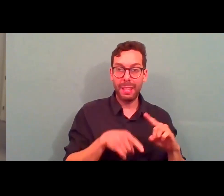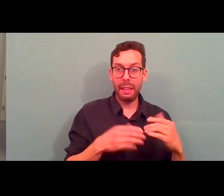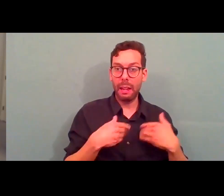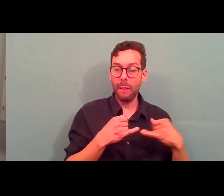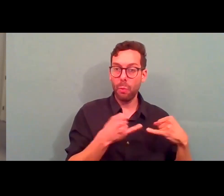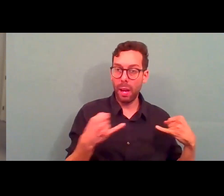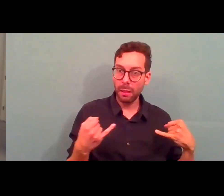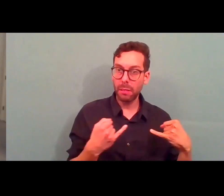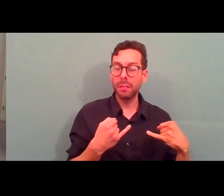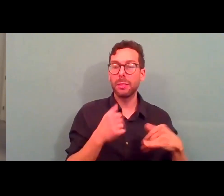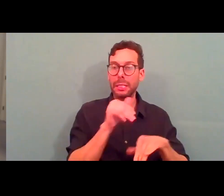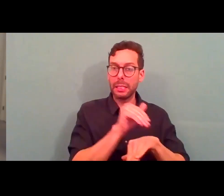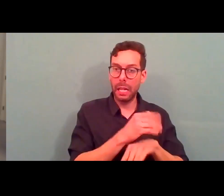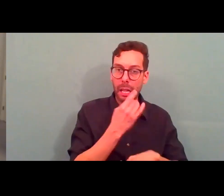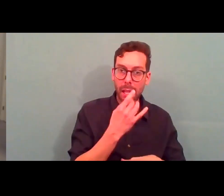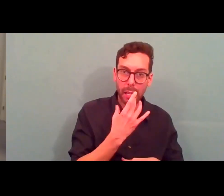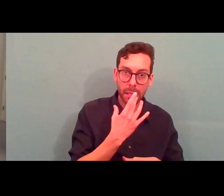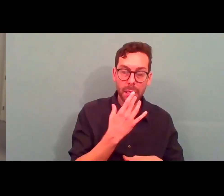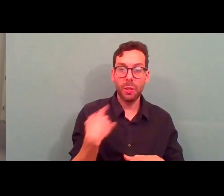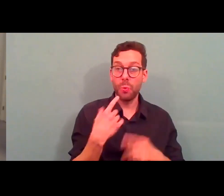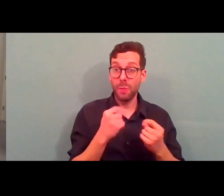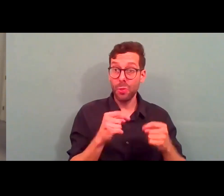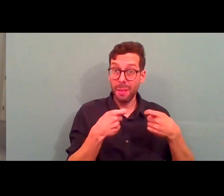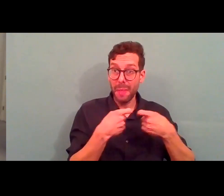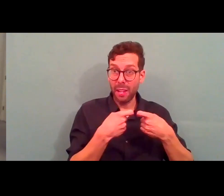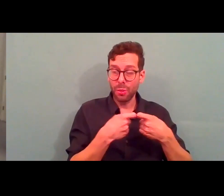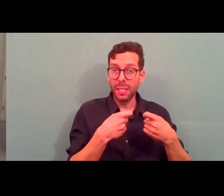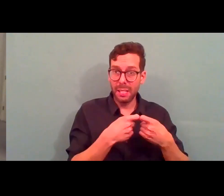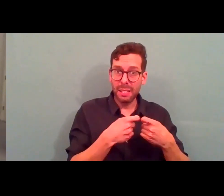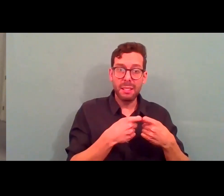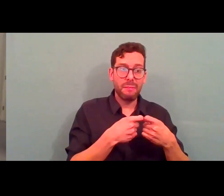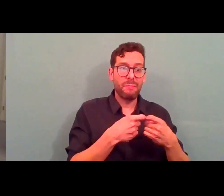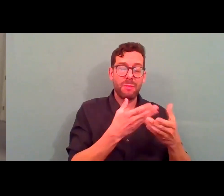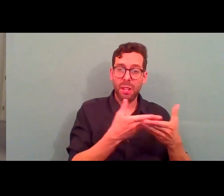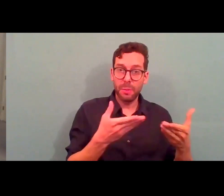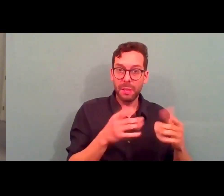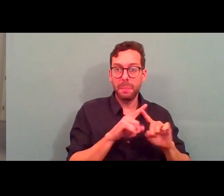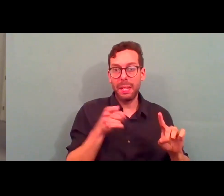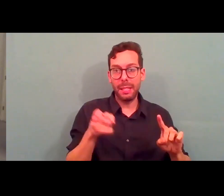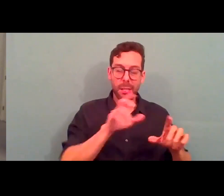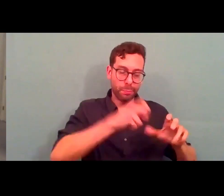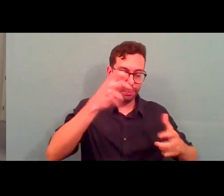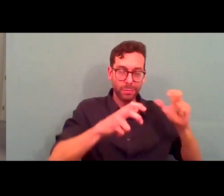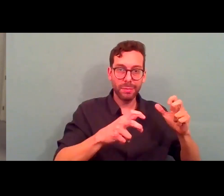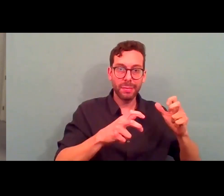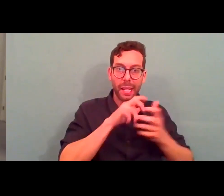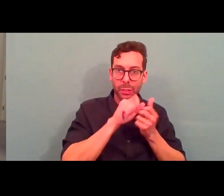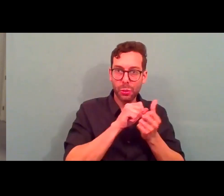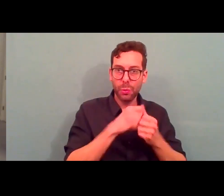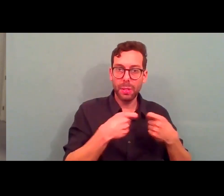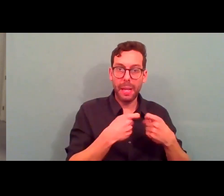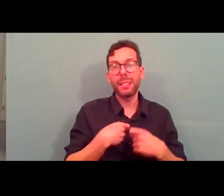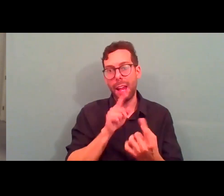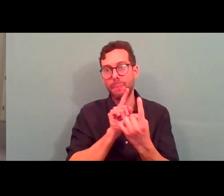We tried battery operated forms of different strategies, but he disassembled and chewed the batteries. Yep, I've got a couple kiddos like this too. These are